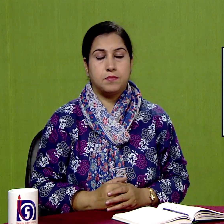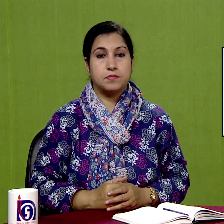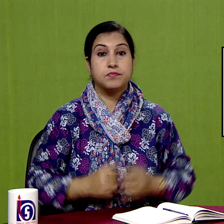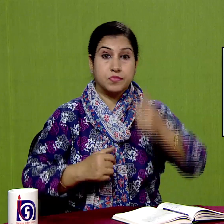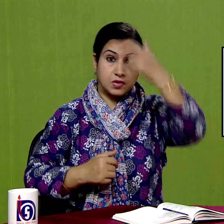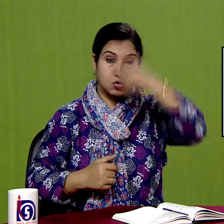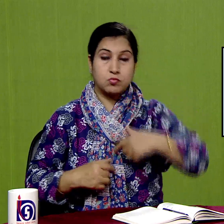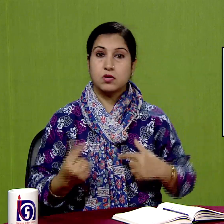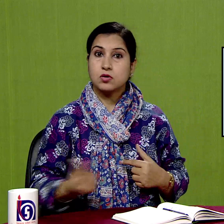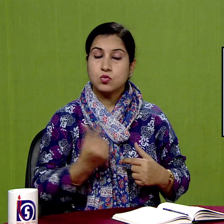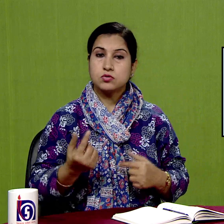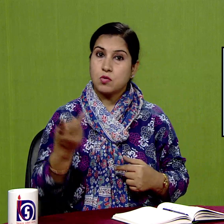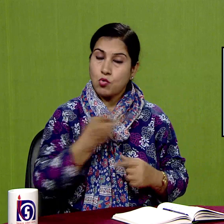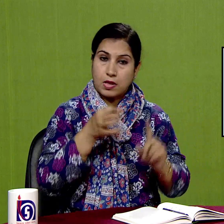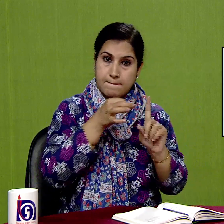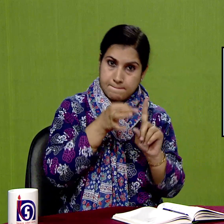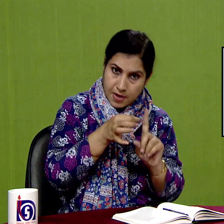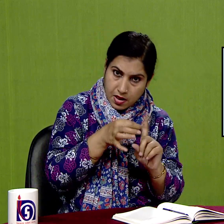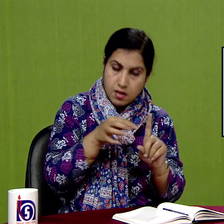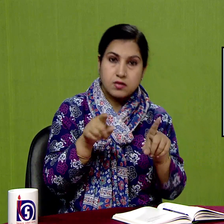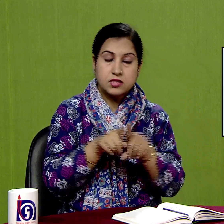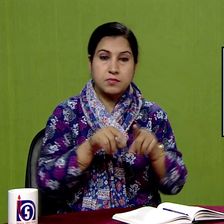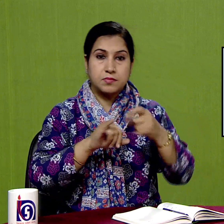humans used both metals and stone